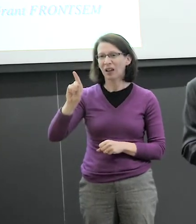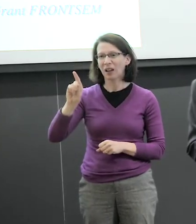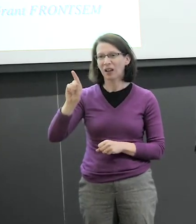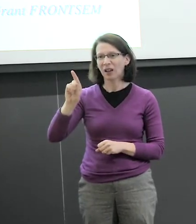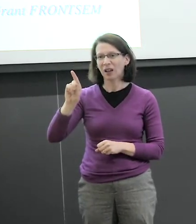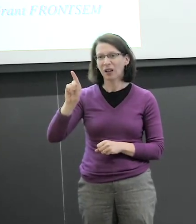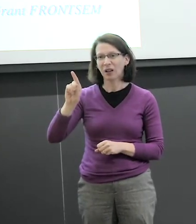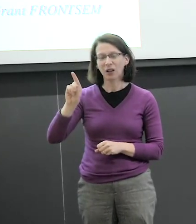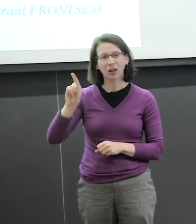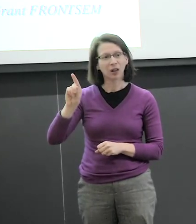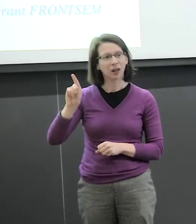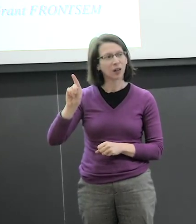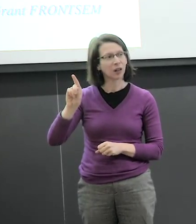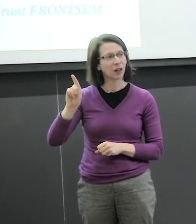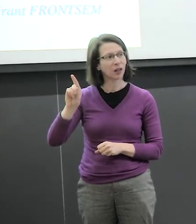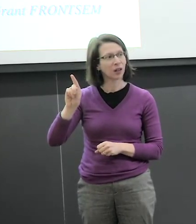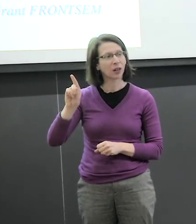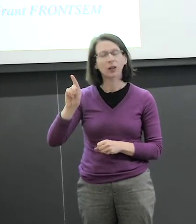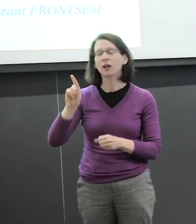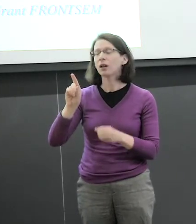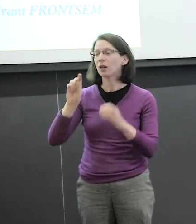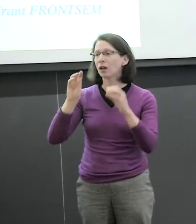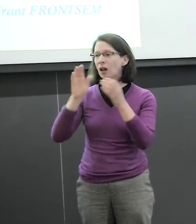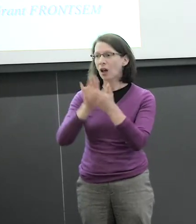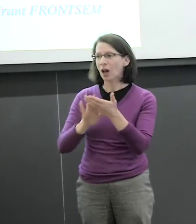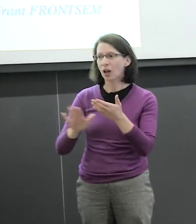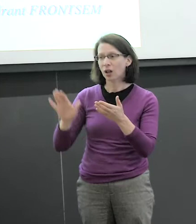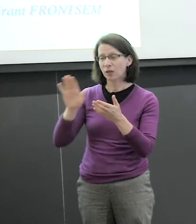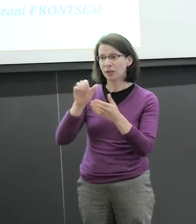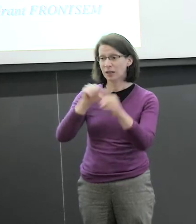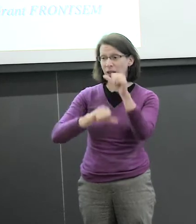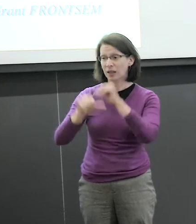des Hautes en Sciences Sociales in Paris.